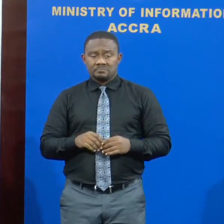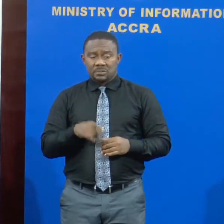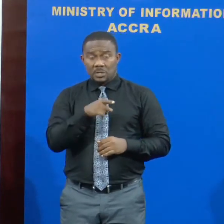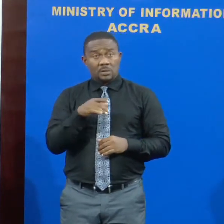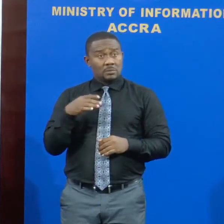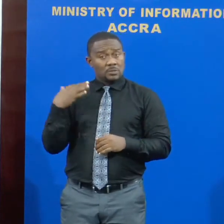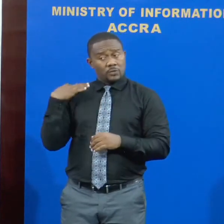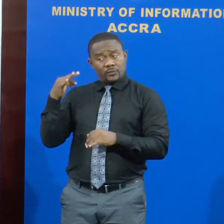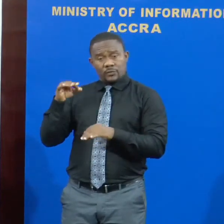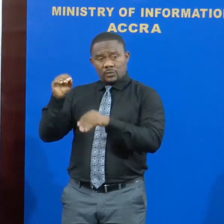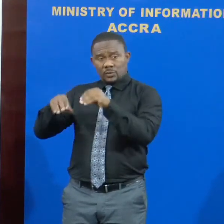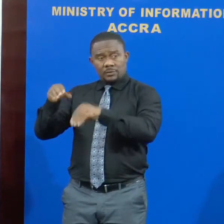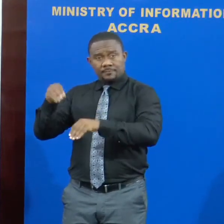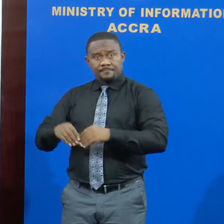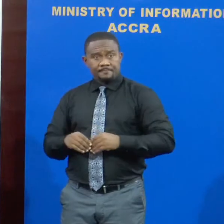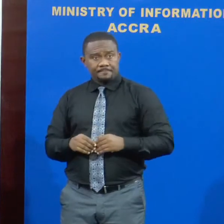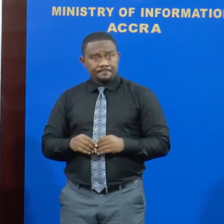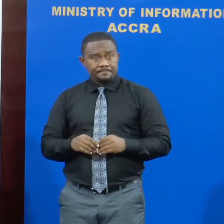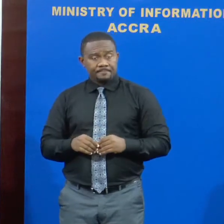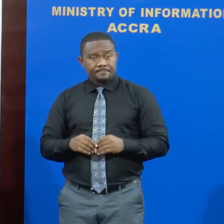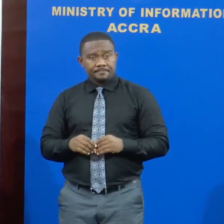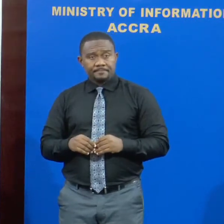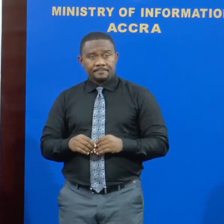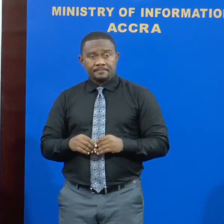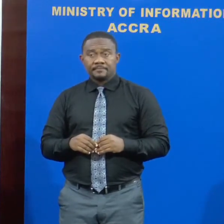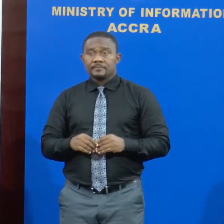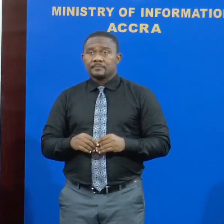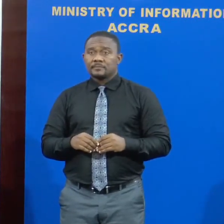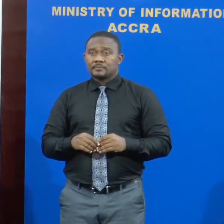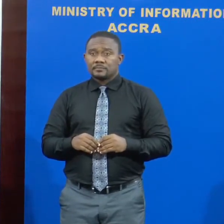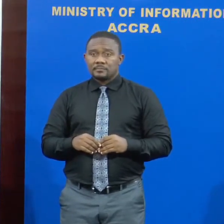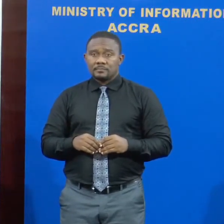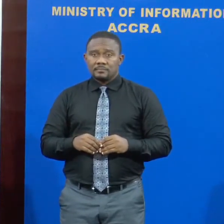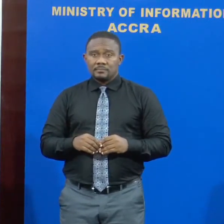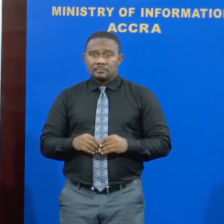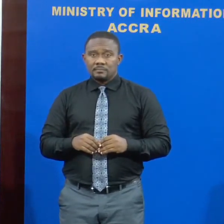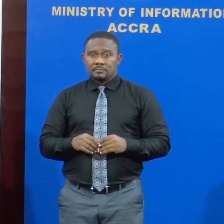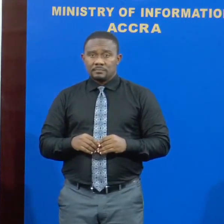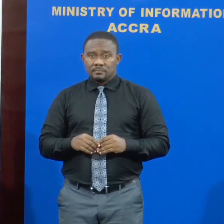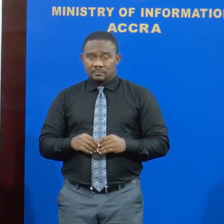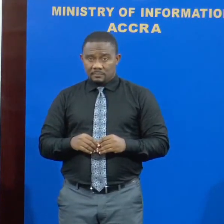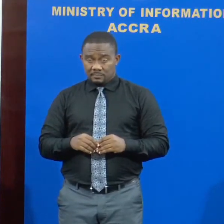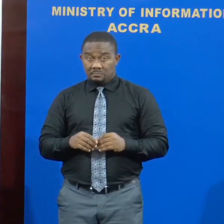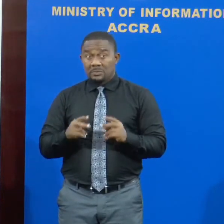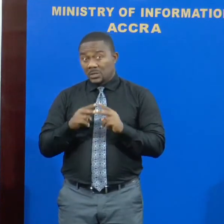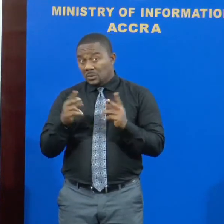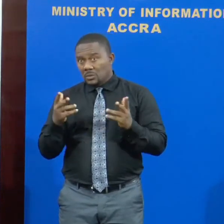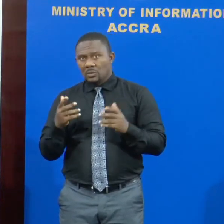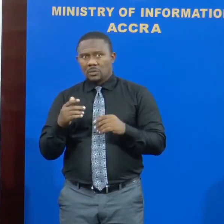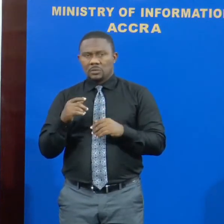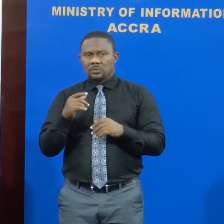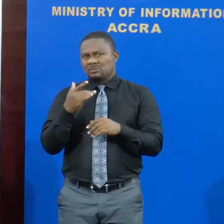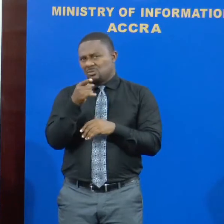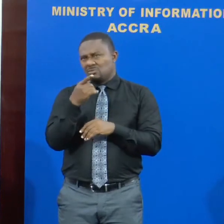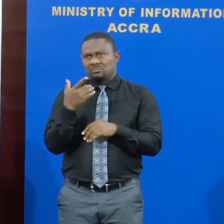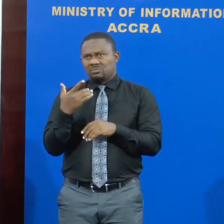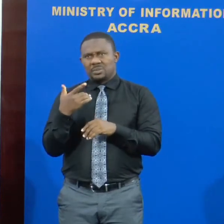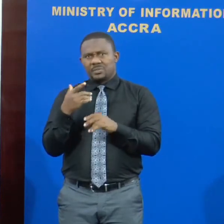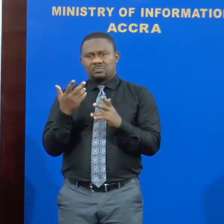contribution. So the fact that you are SNIT ready, so to